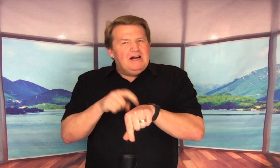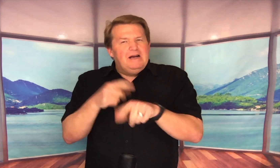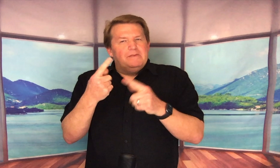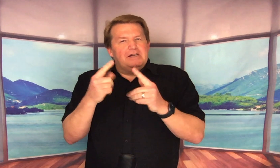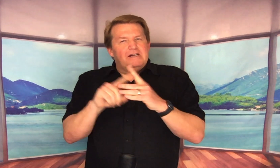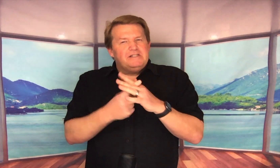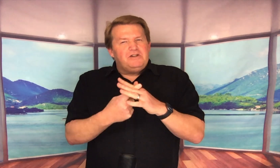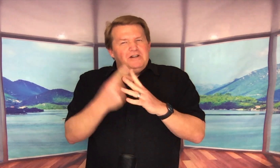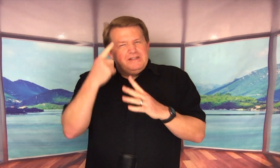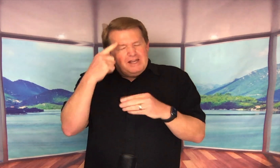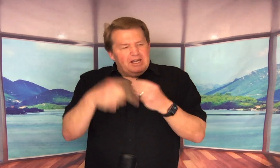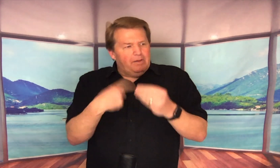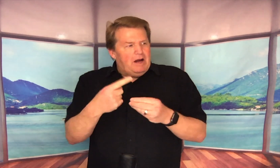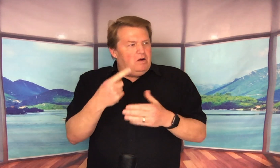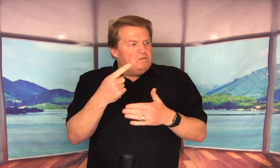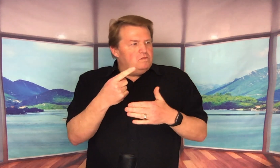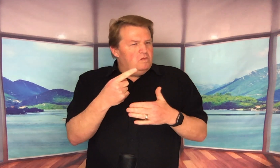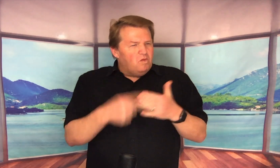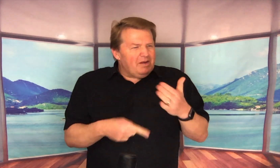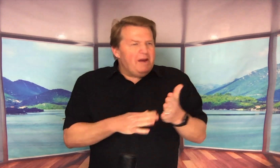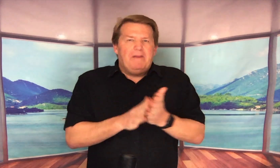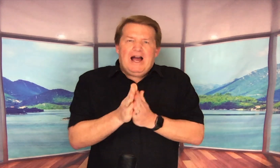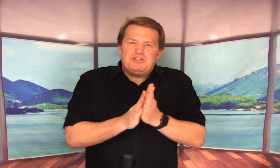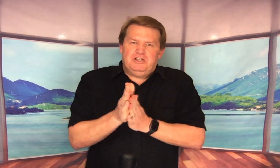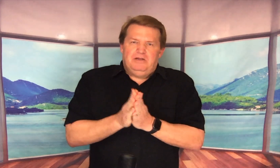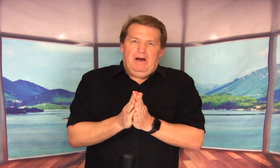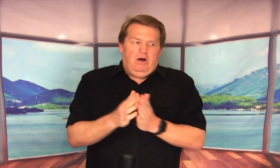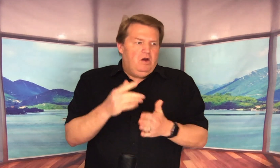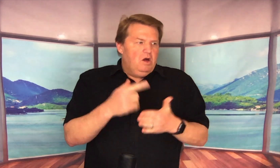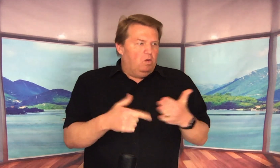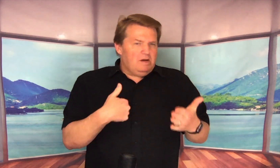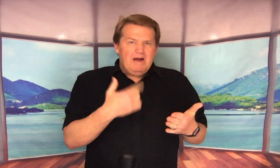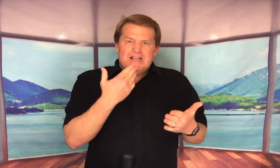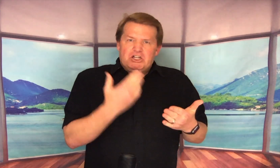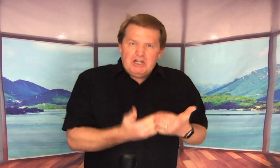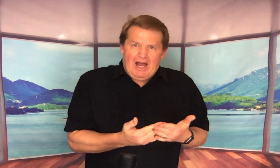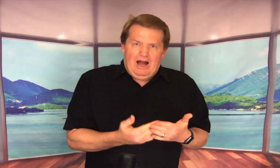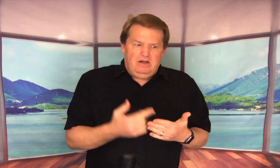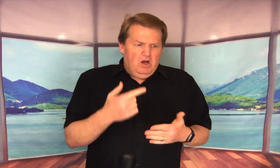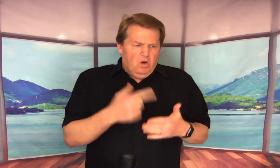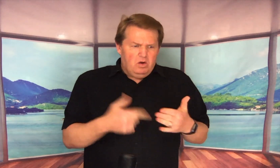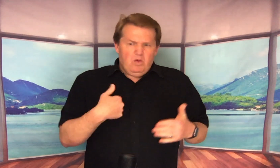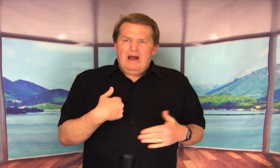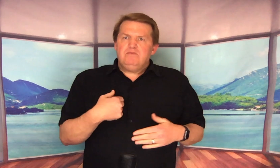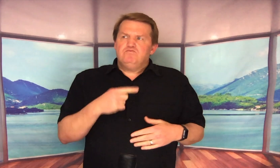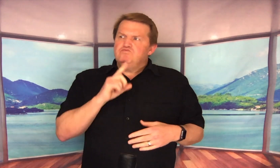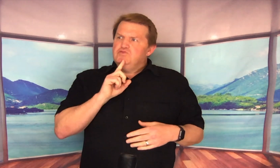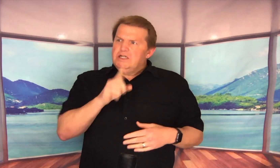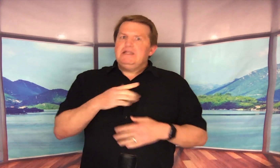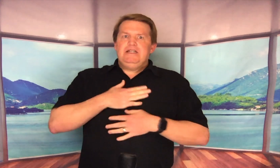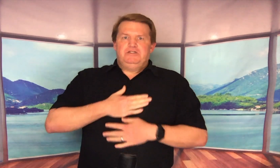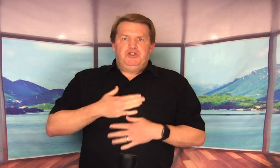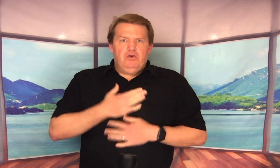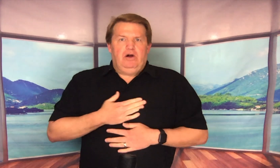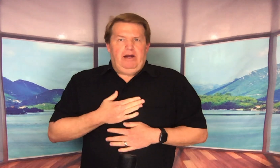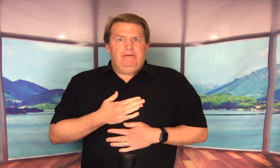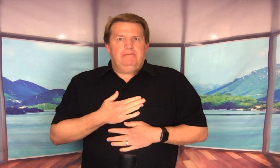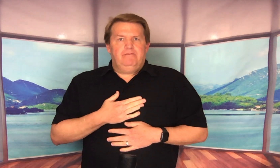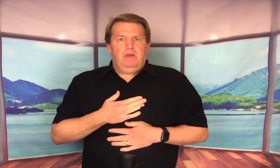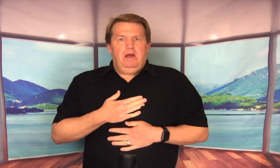I started thinking about, what am I passionate about? What am I good at? What do I really enjoy? And I